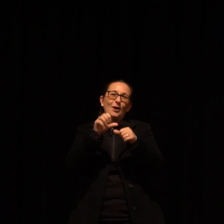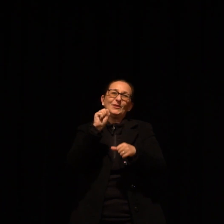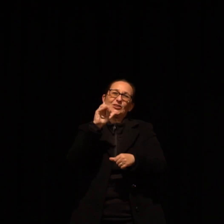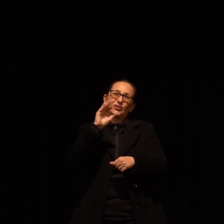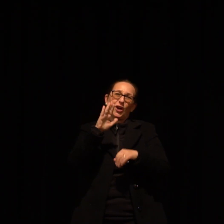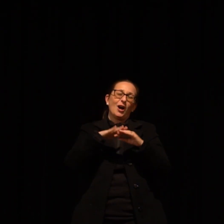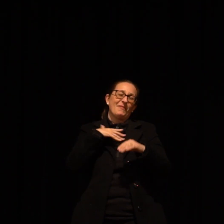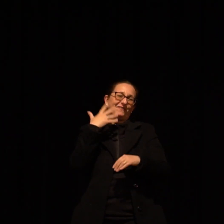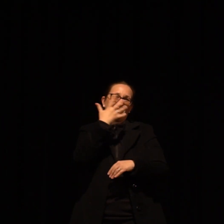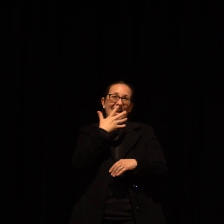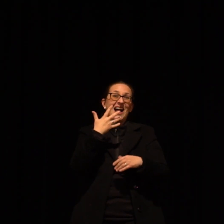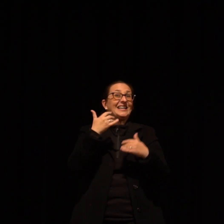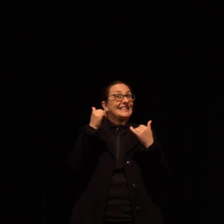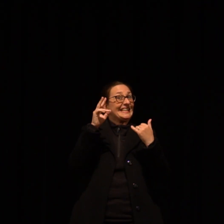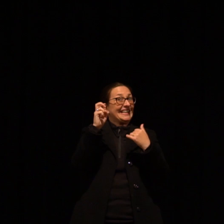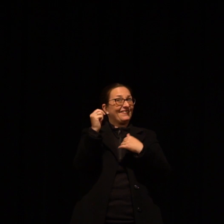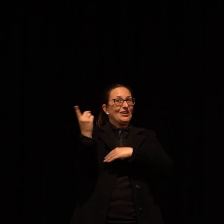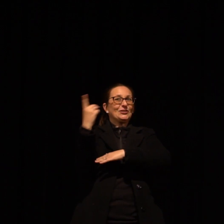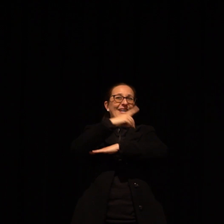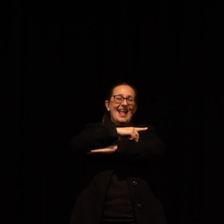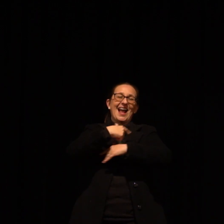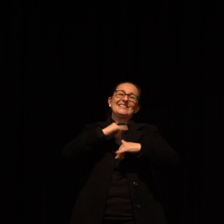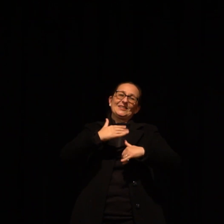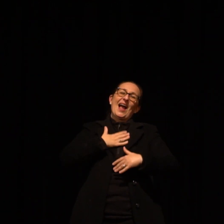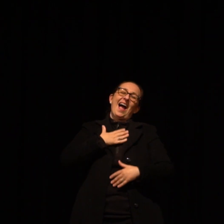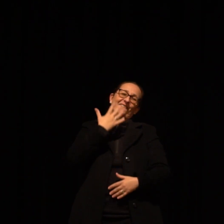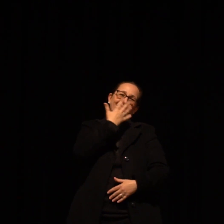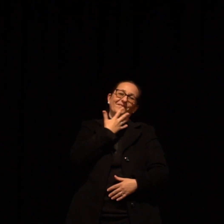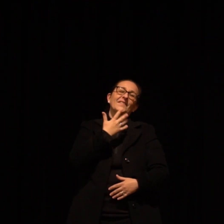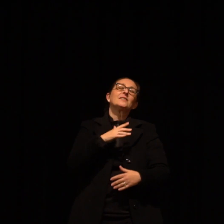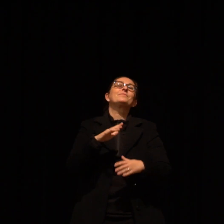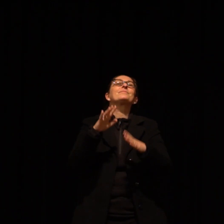And there are permanent scars on my face, even to this day.